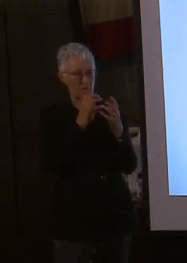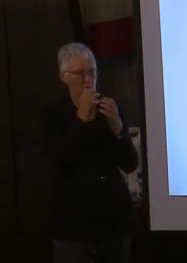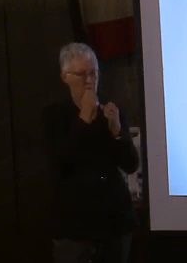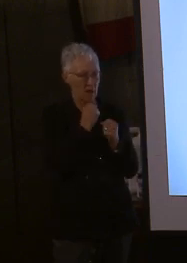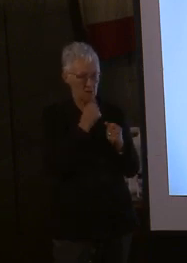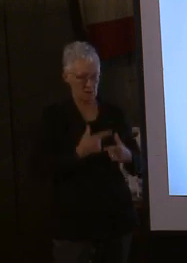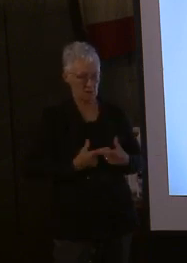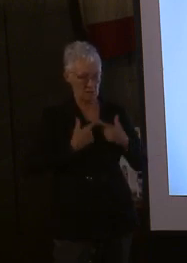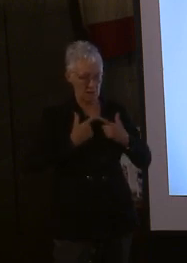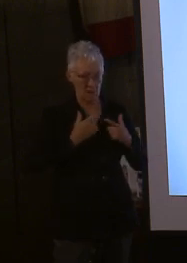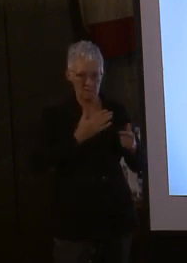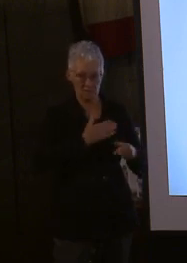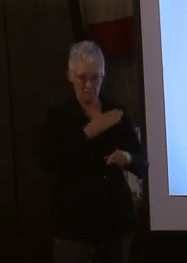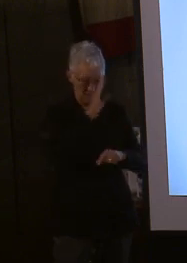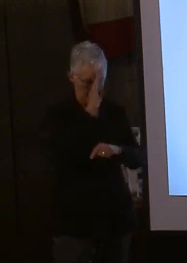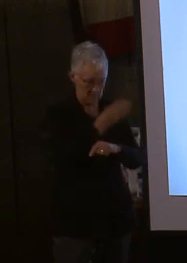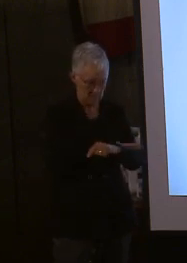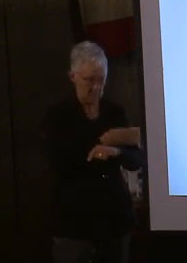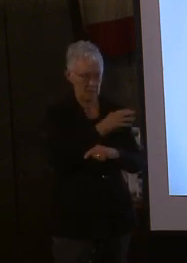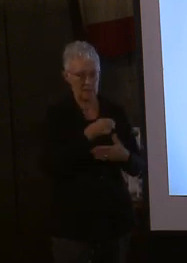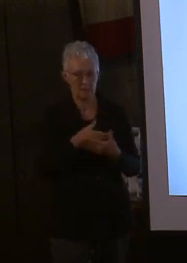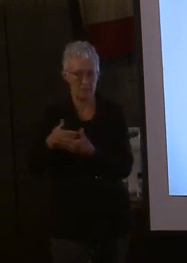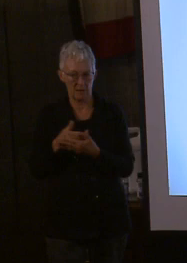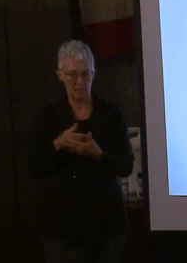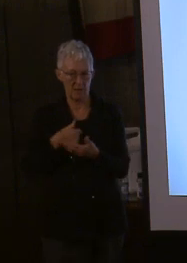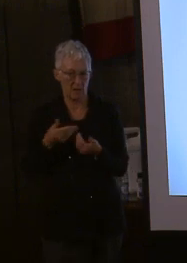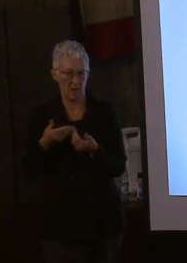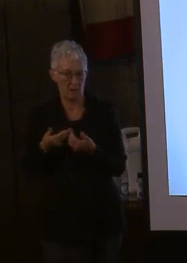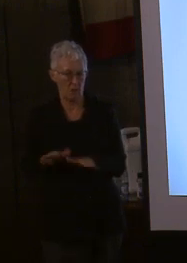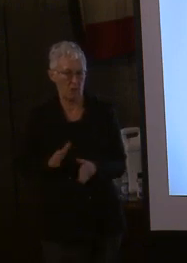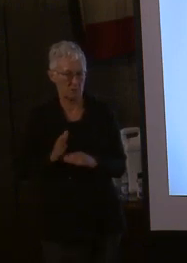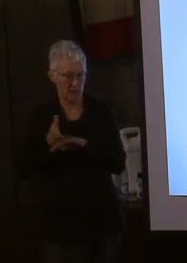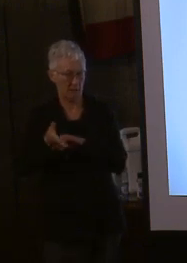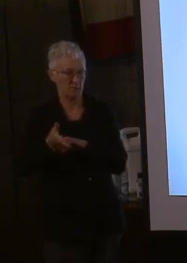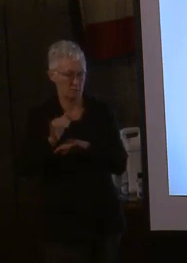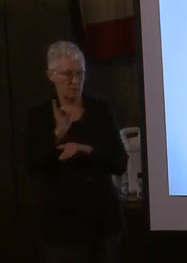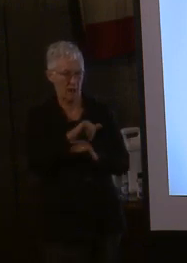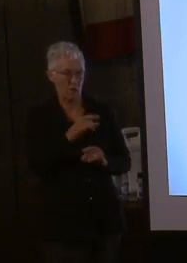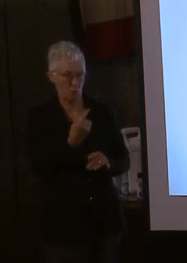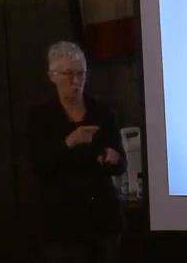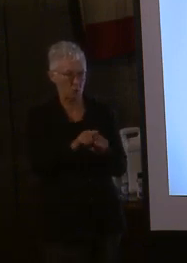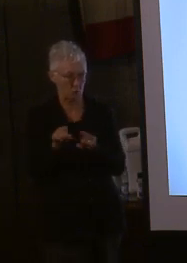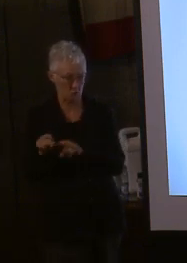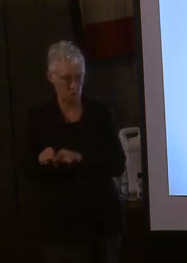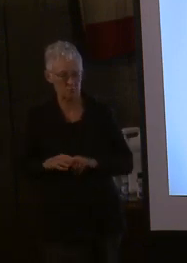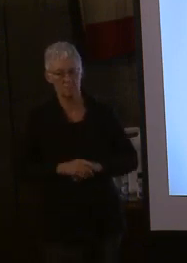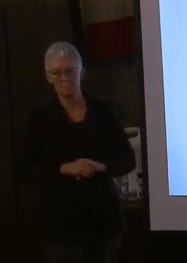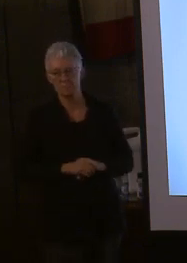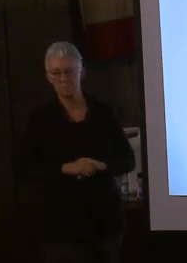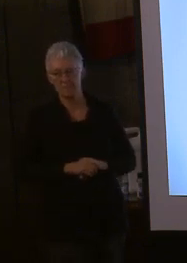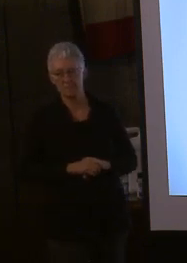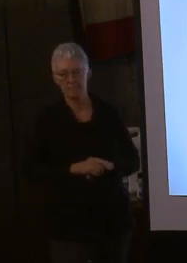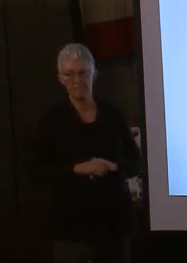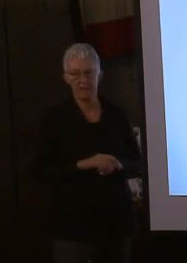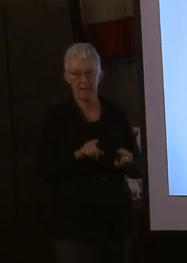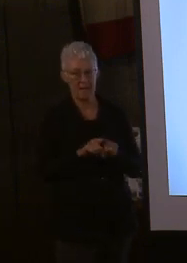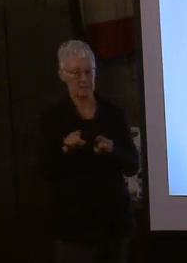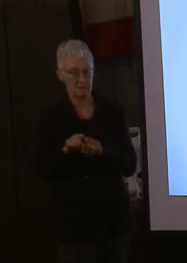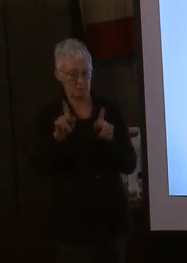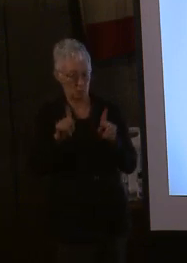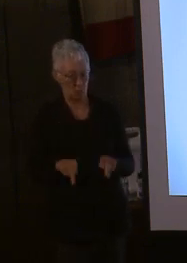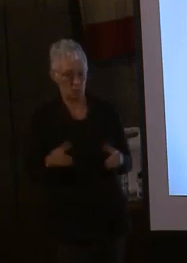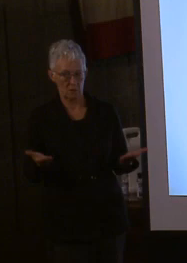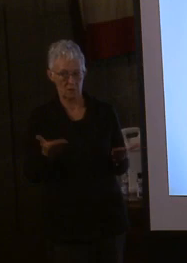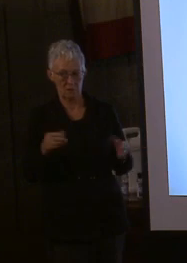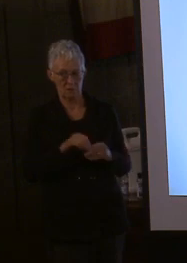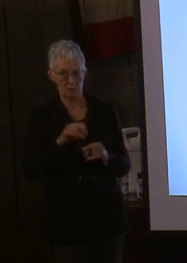of the baby I lost after him. And as a fellow Nebraskan, I hope you consider that when there is anything that impacts thousands